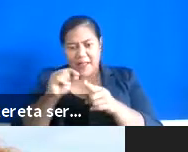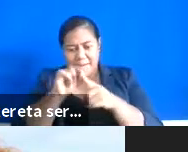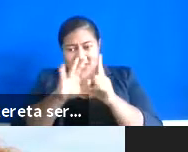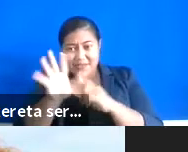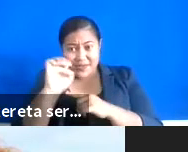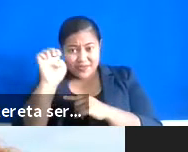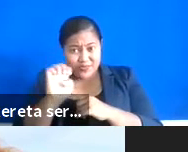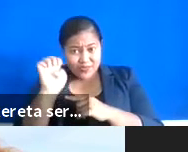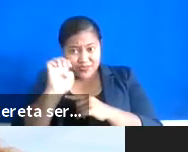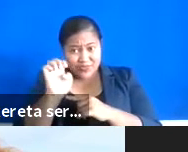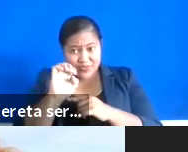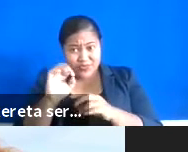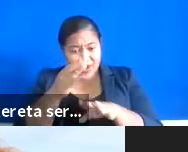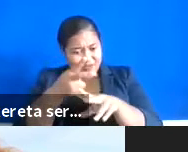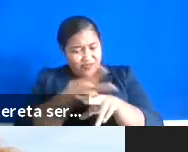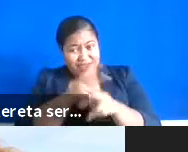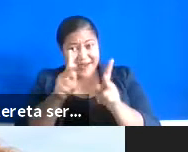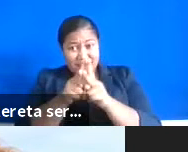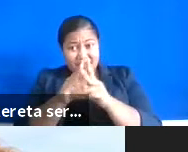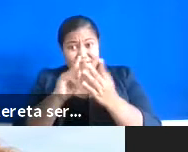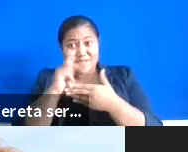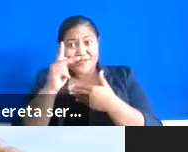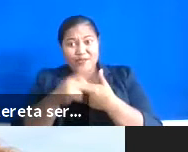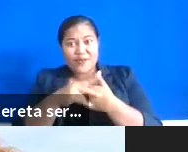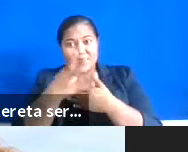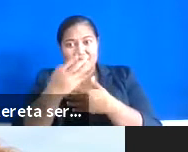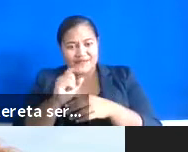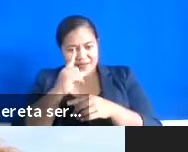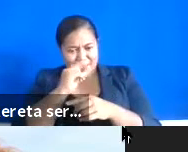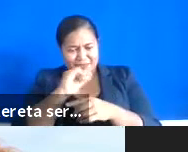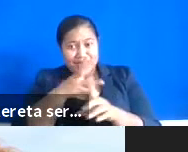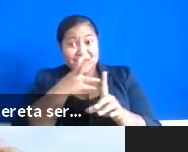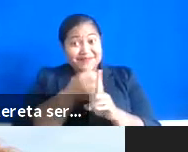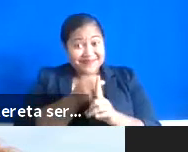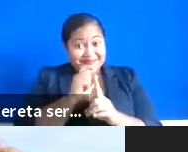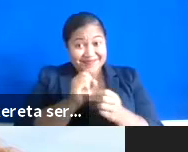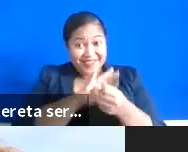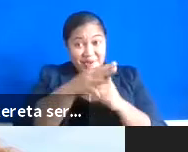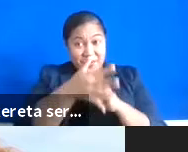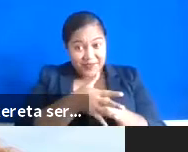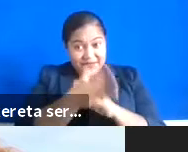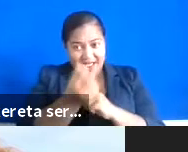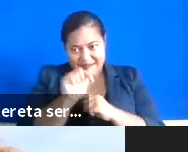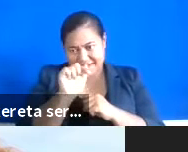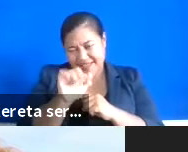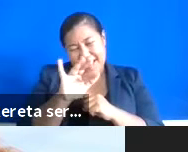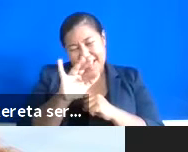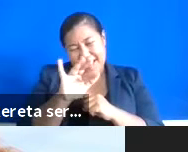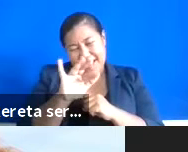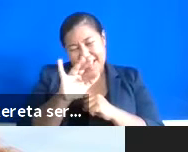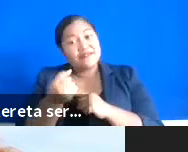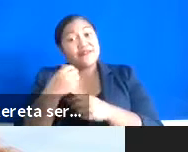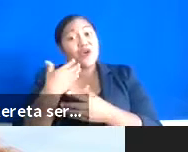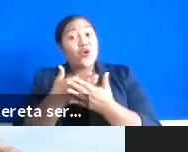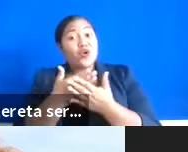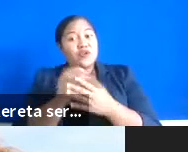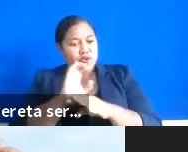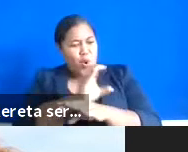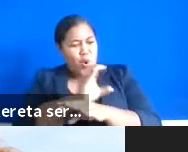program we started investigating the possible impacts that the covid 19 pandemic might have had on coastal and island